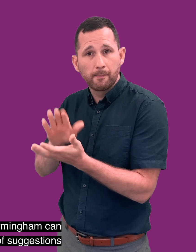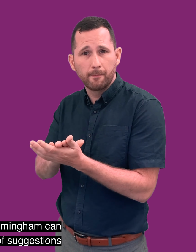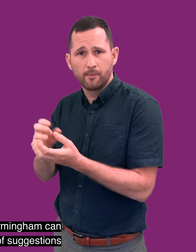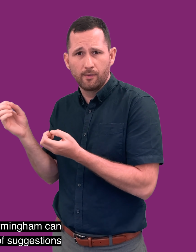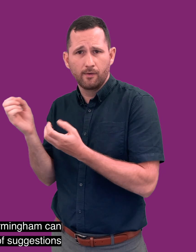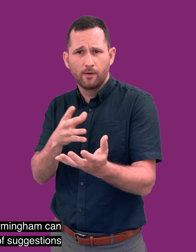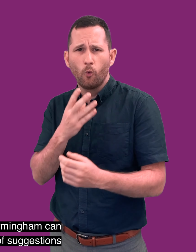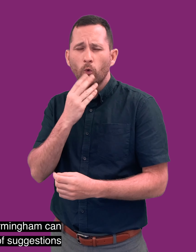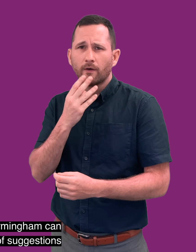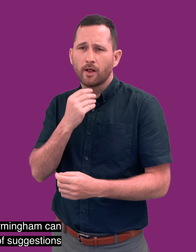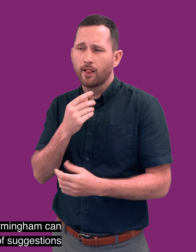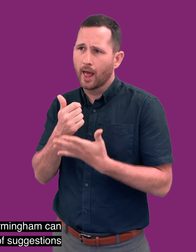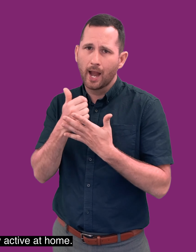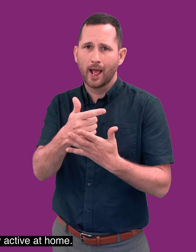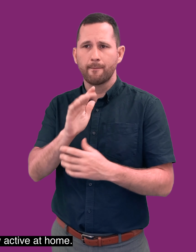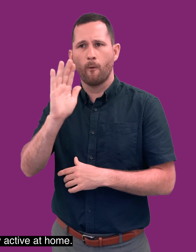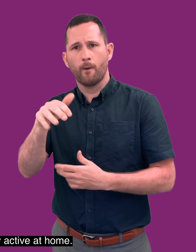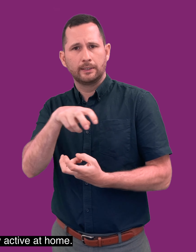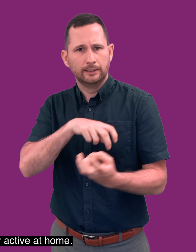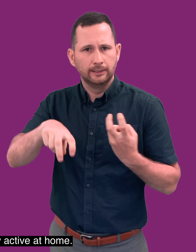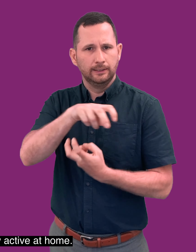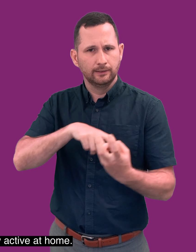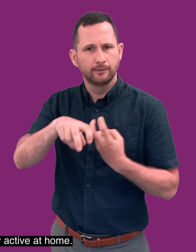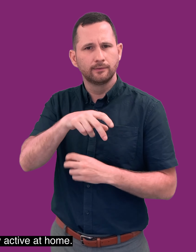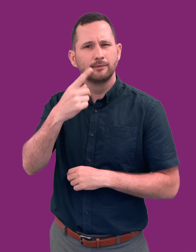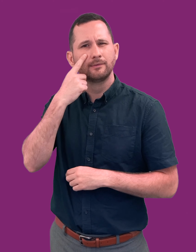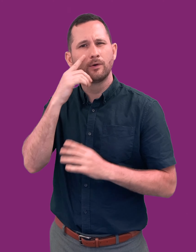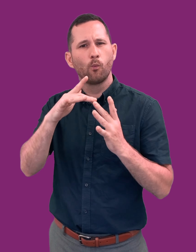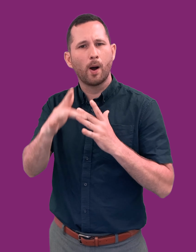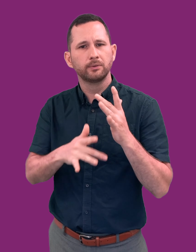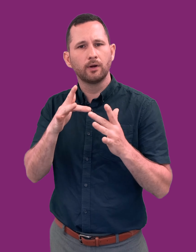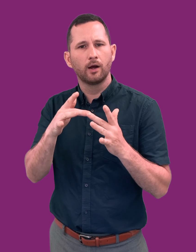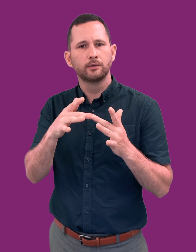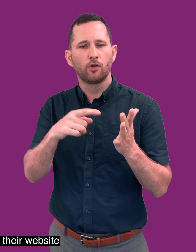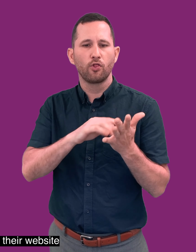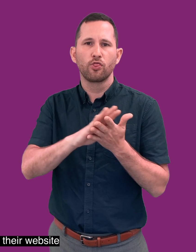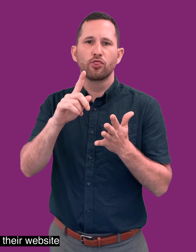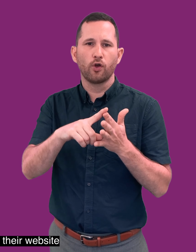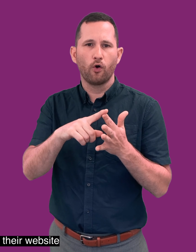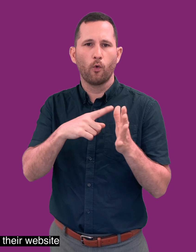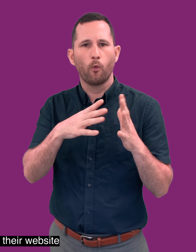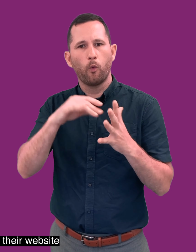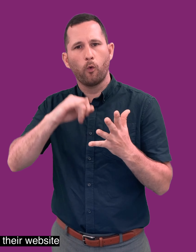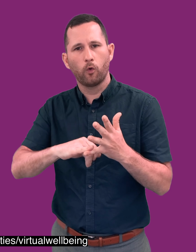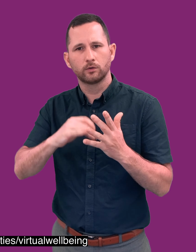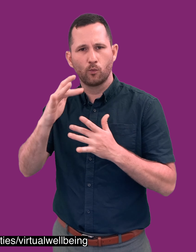can provide lots of suggestions to help you stay active at home. You can visit their website,